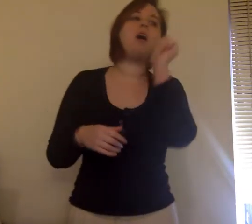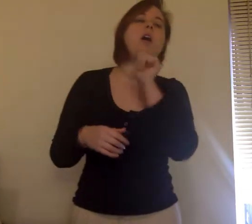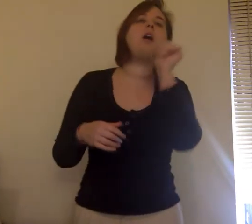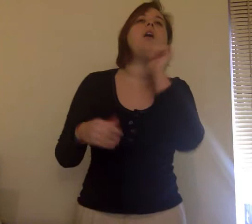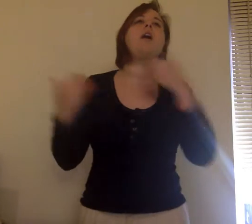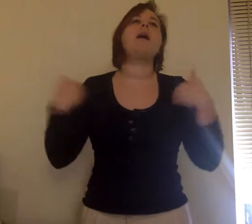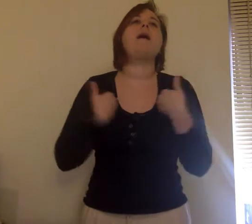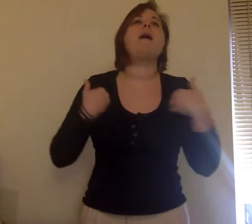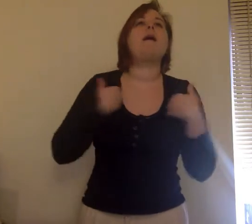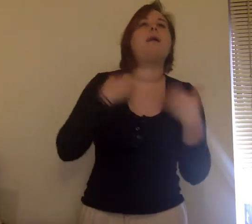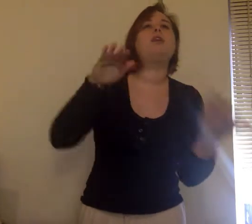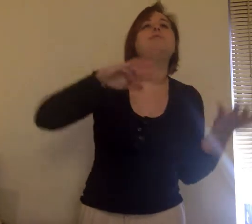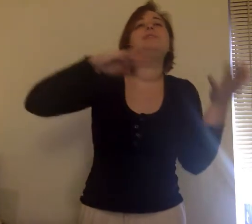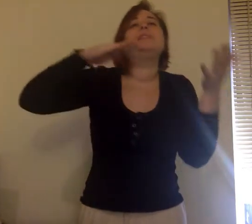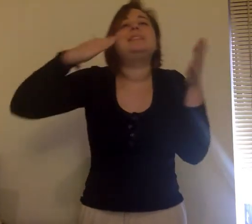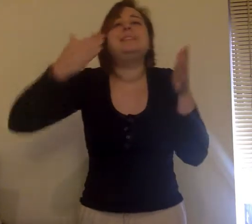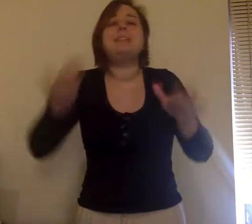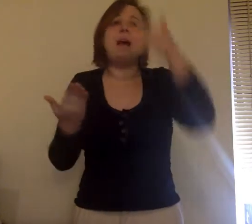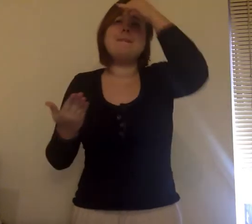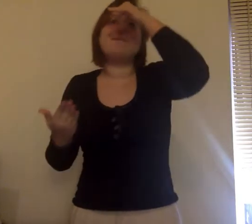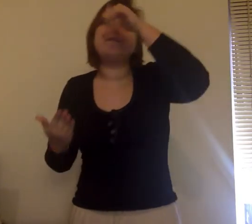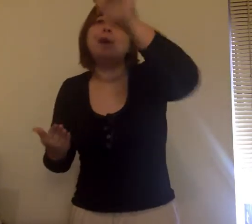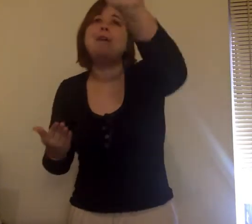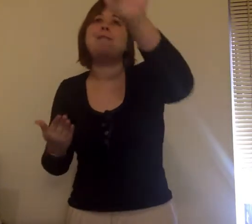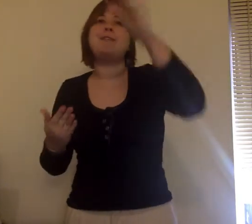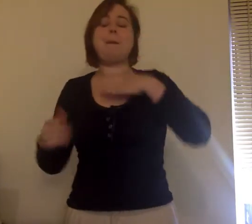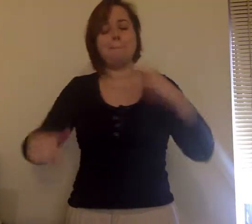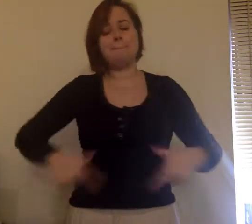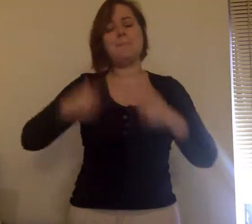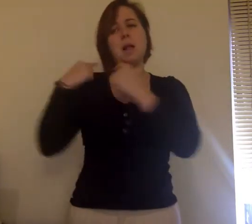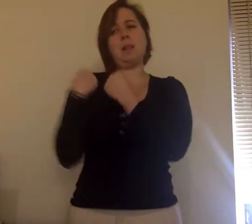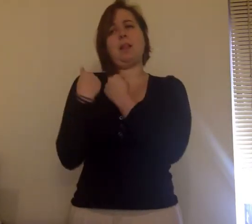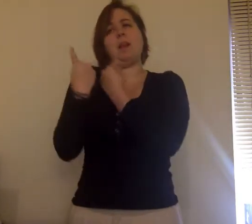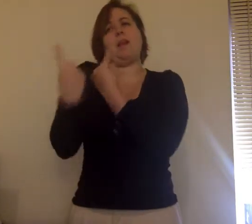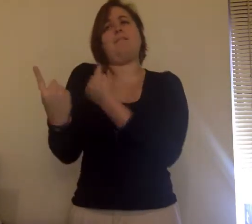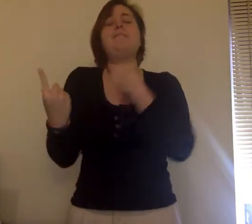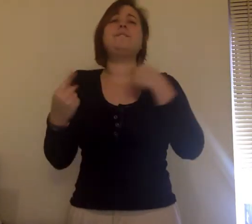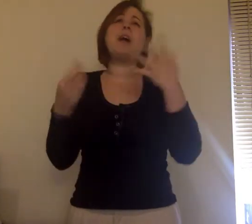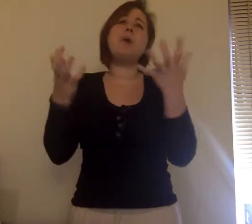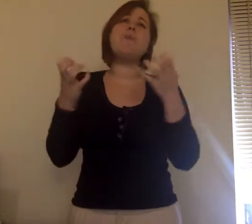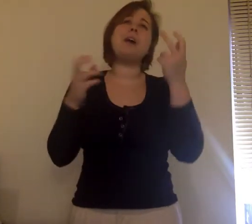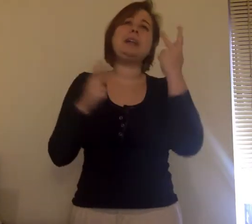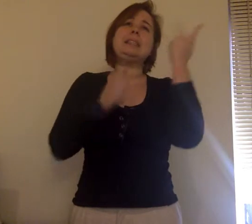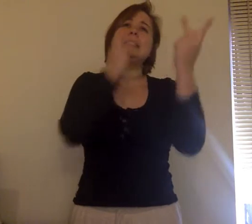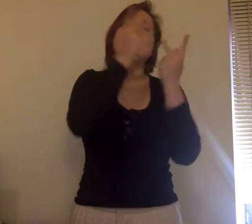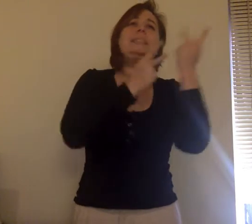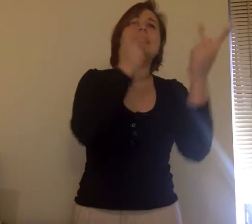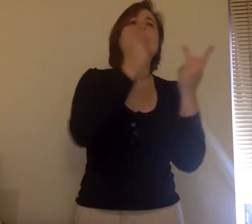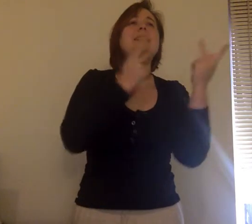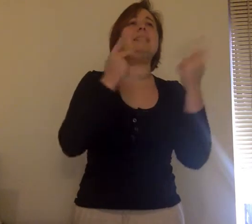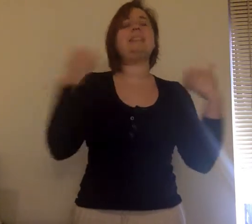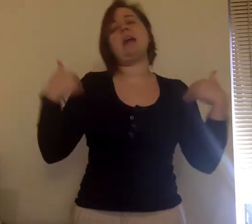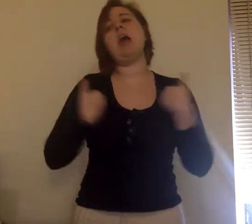my life, I have dreamt of seeing the great herds of wild animals, jungles and rainforests full of birds